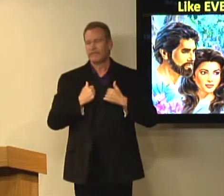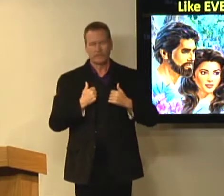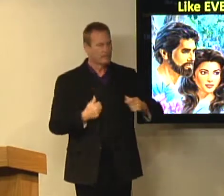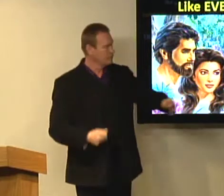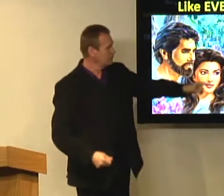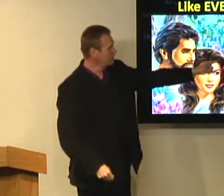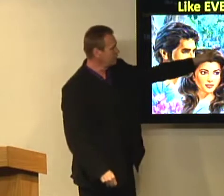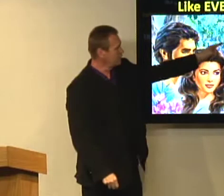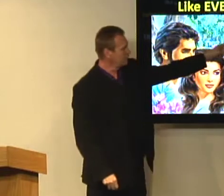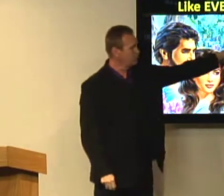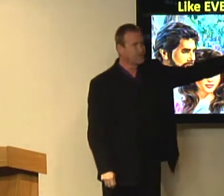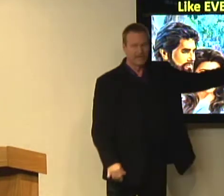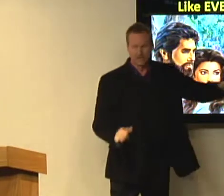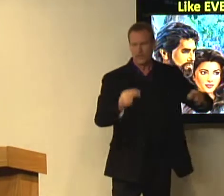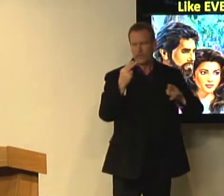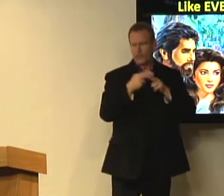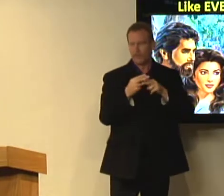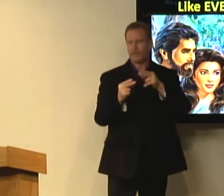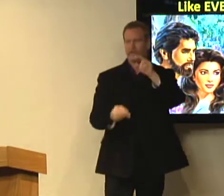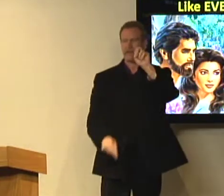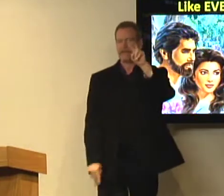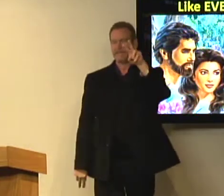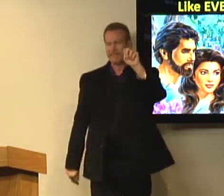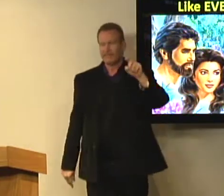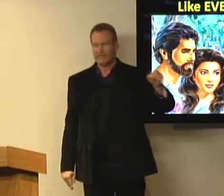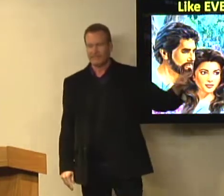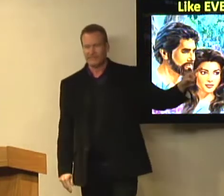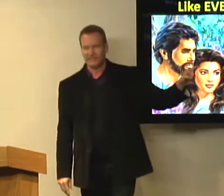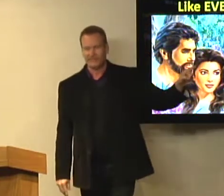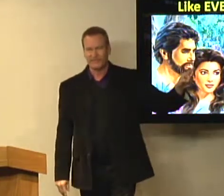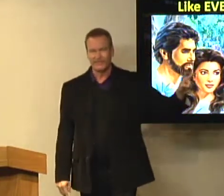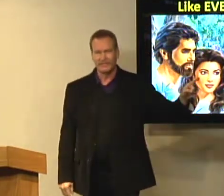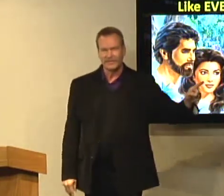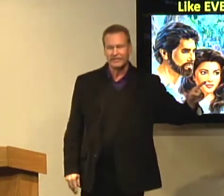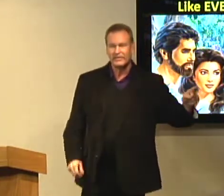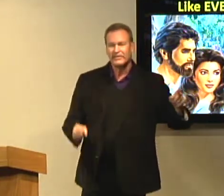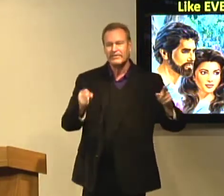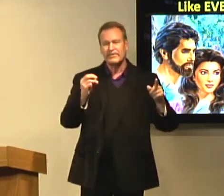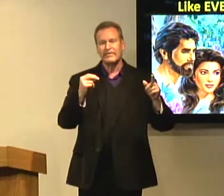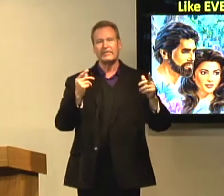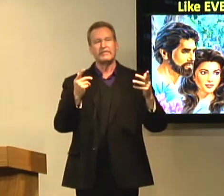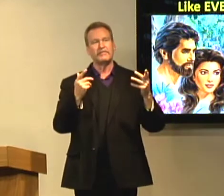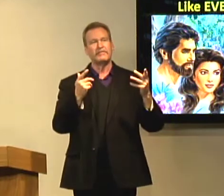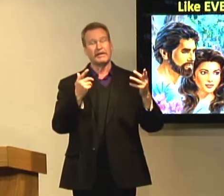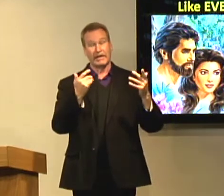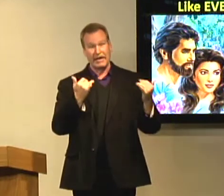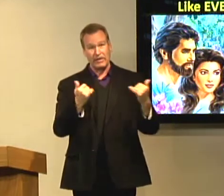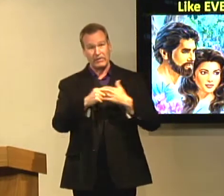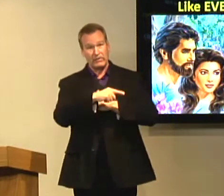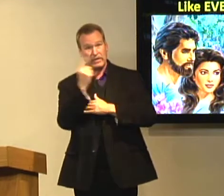The mother of all living. And we see these in Genesis chapter 3, verse 20.